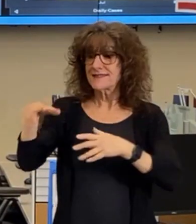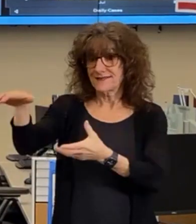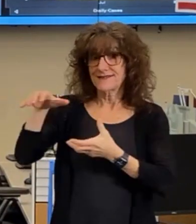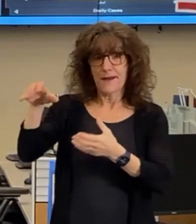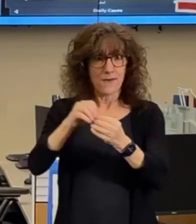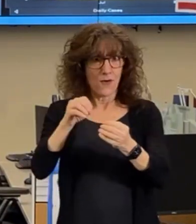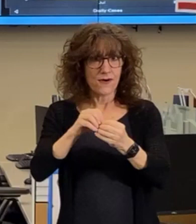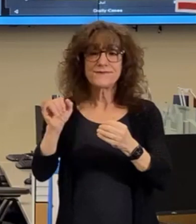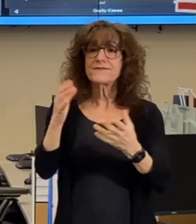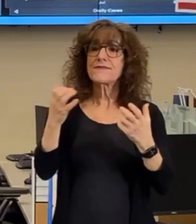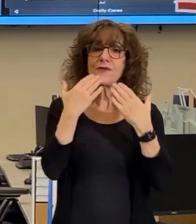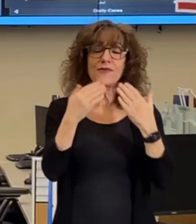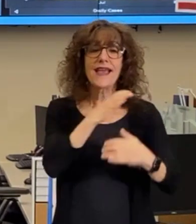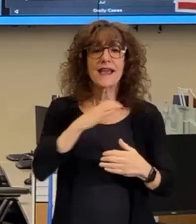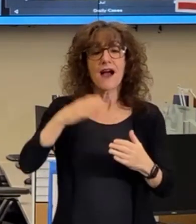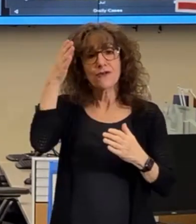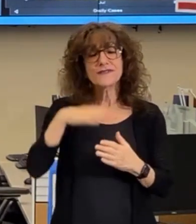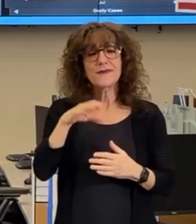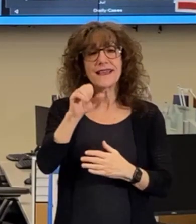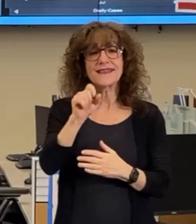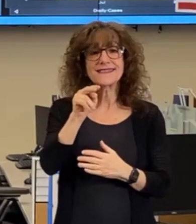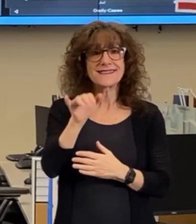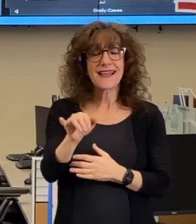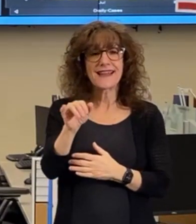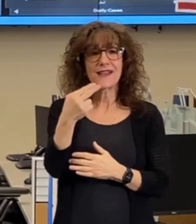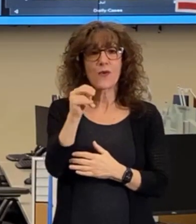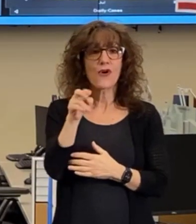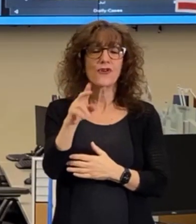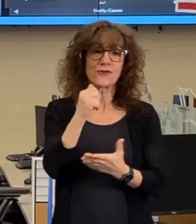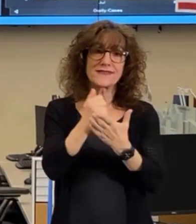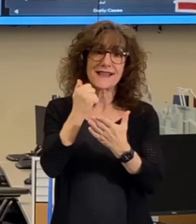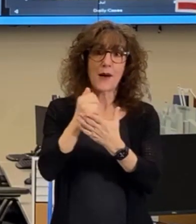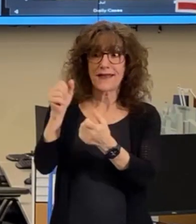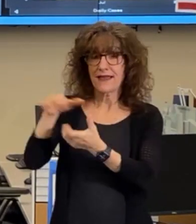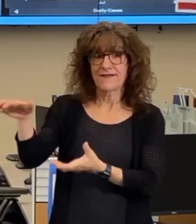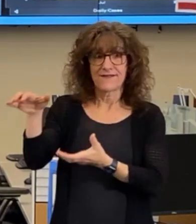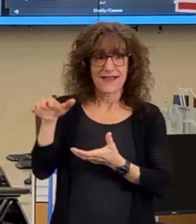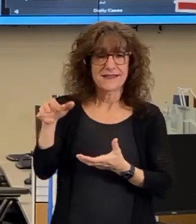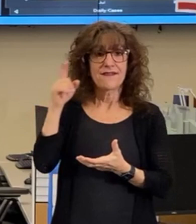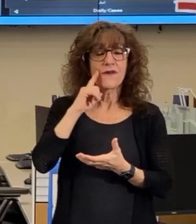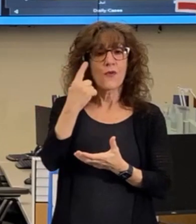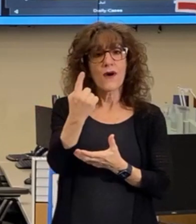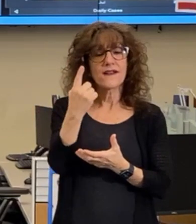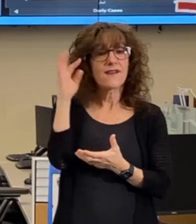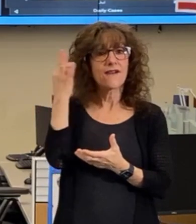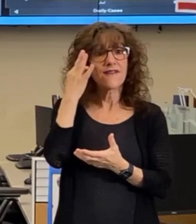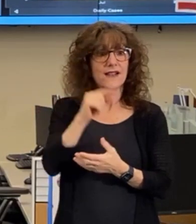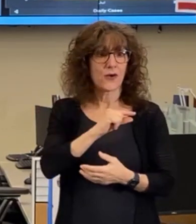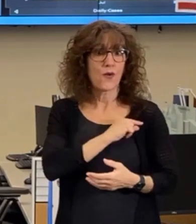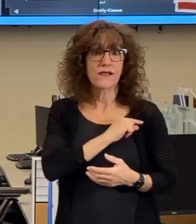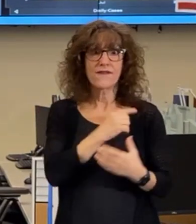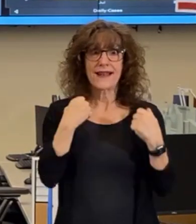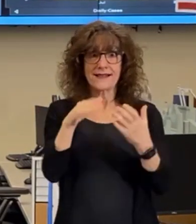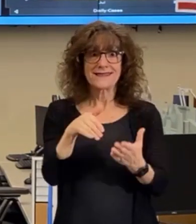like to also thank Congressman Steny Hoyer, who has helped to secure vaccines for one of our federally qualified